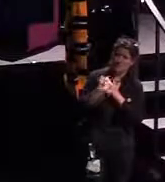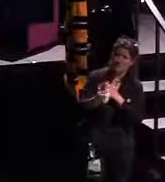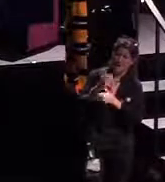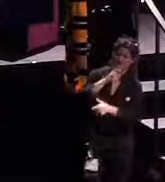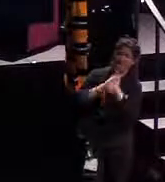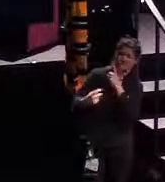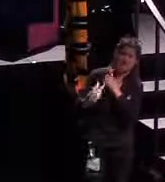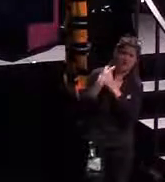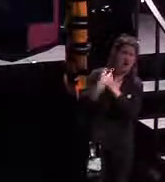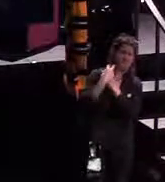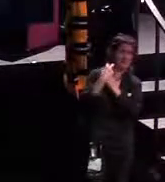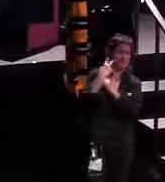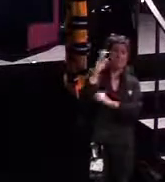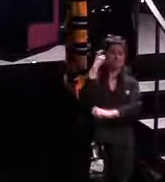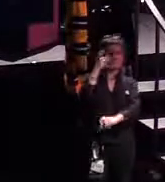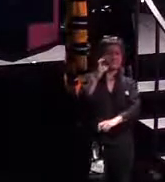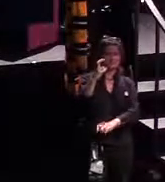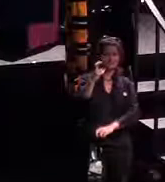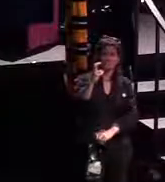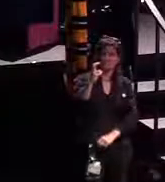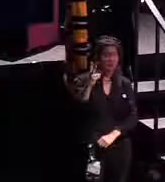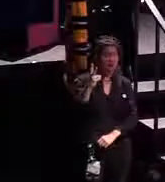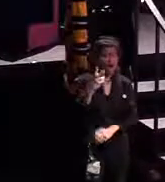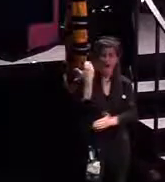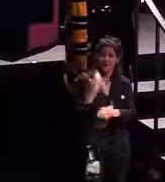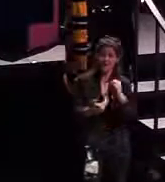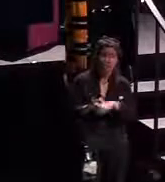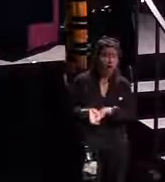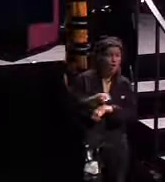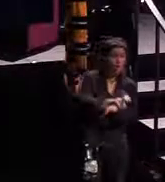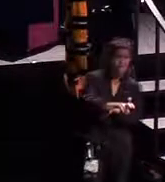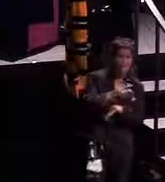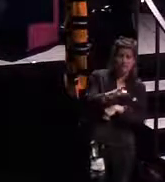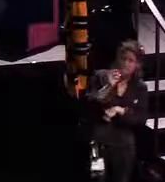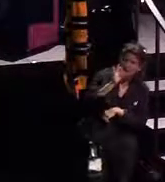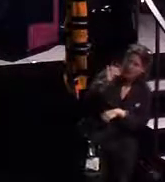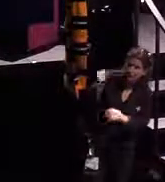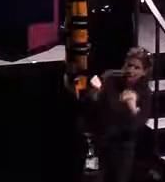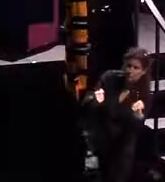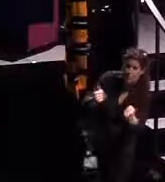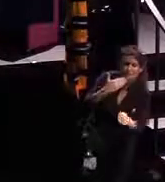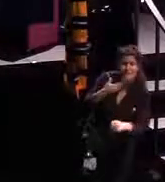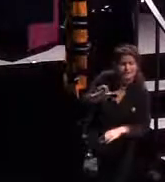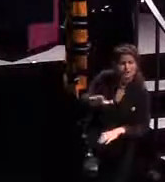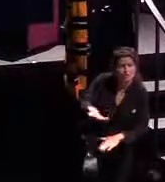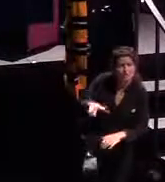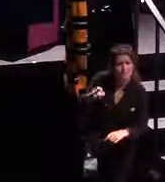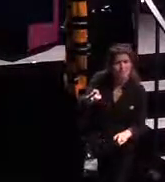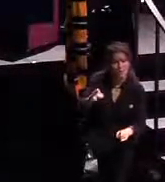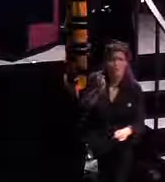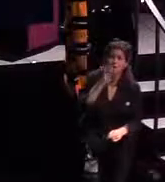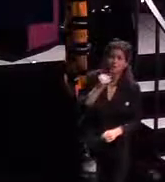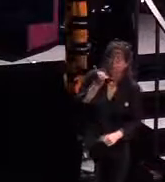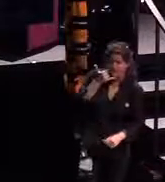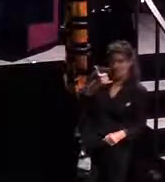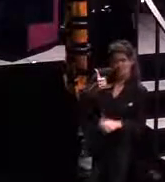that bus, I didn't get off, ask the driver to stop, or use my phone to record the